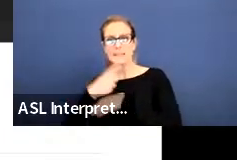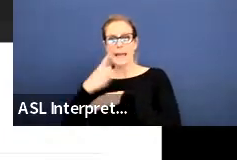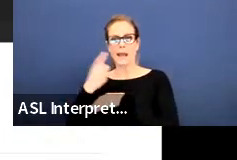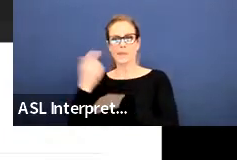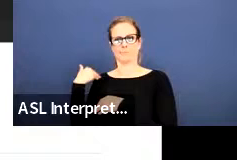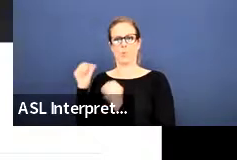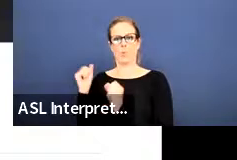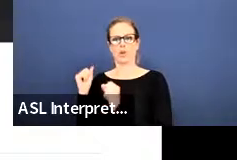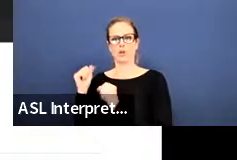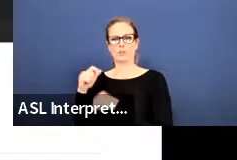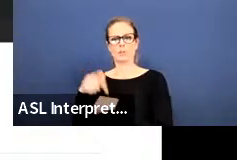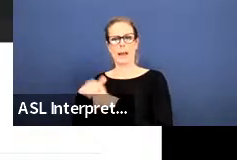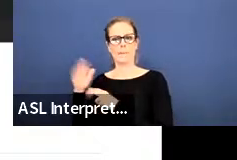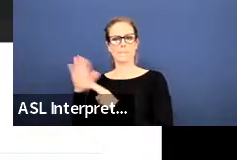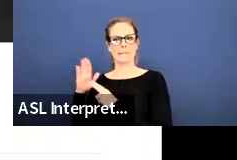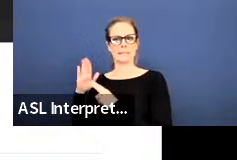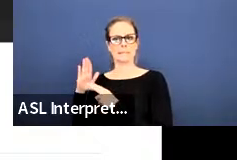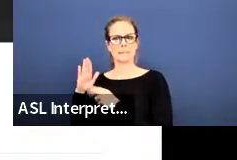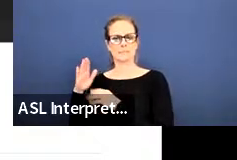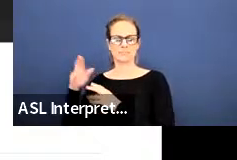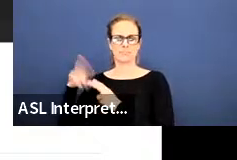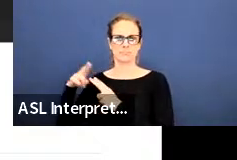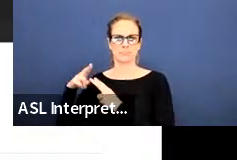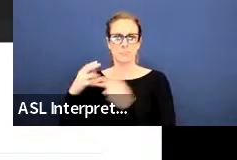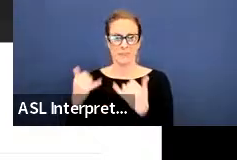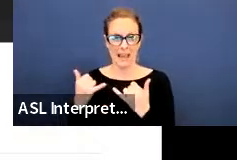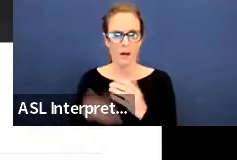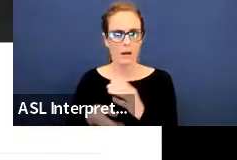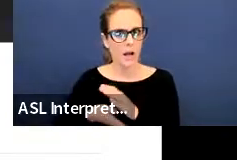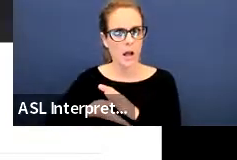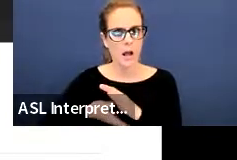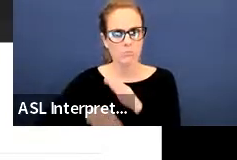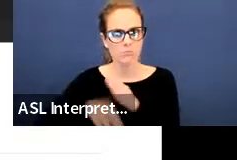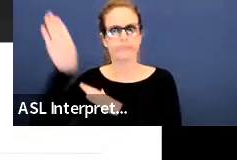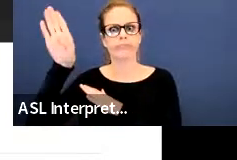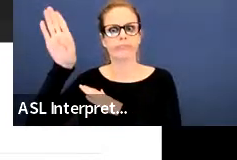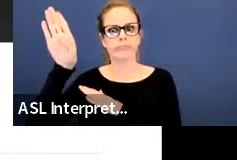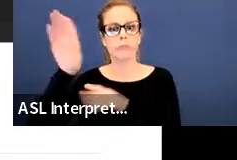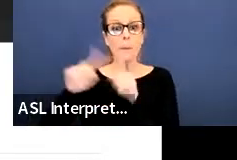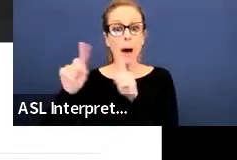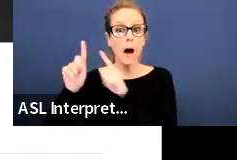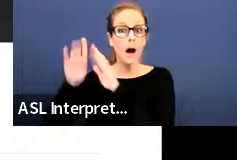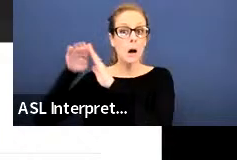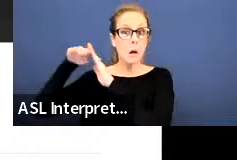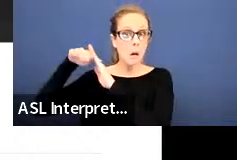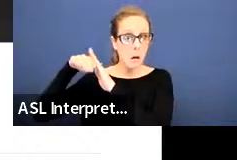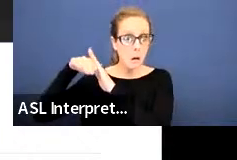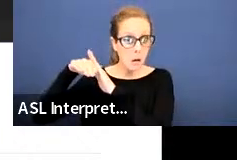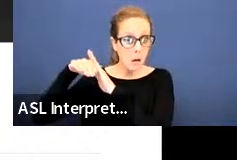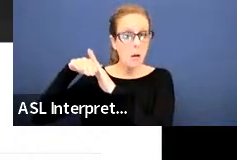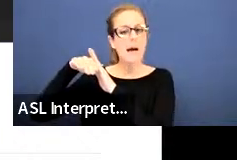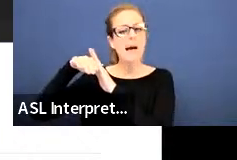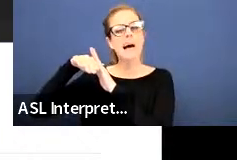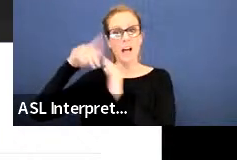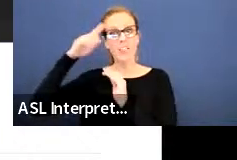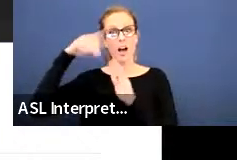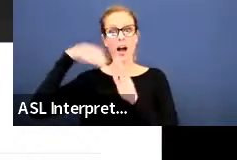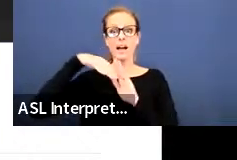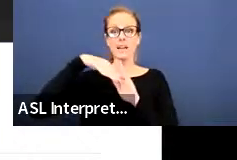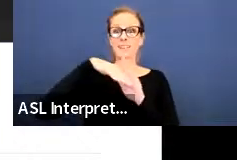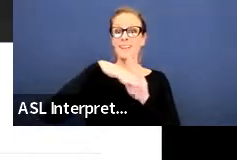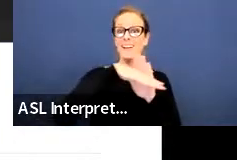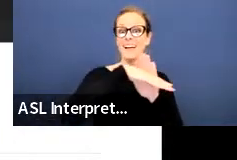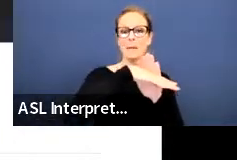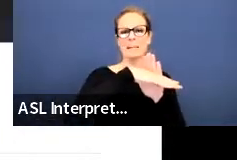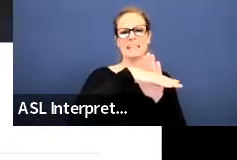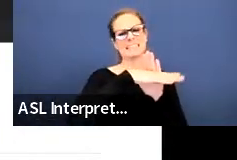winter. But things have declined steadily since then, almost in a straight line, a little bit slower than we thought, although the pace of decline